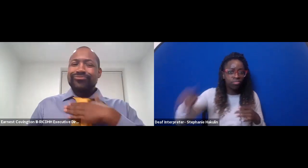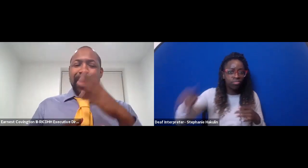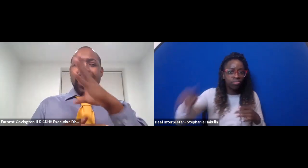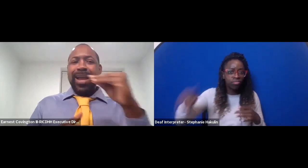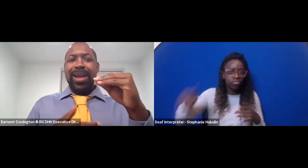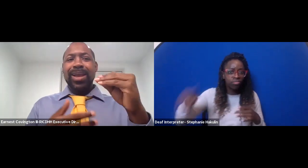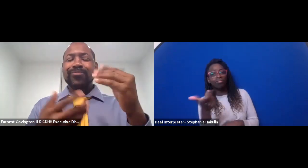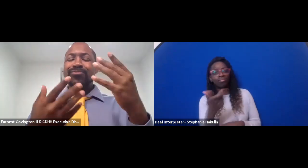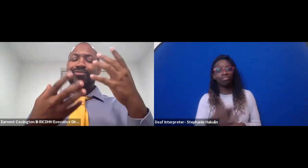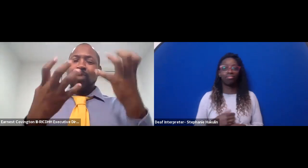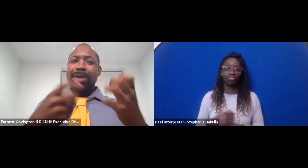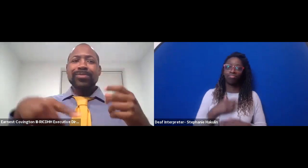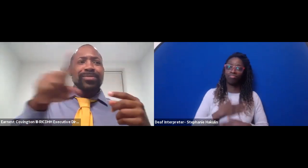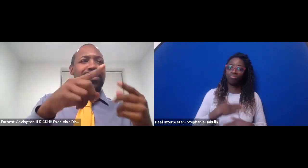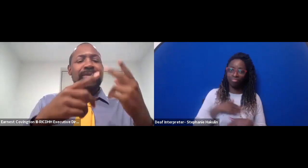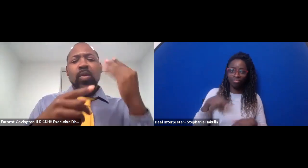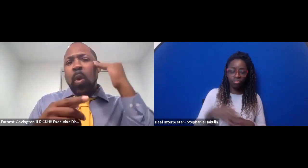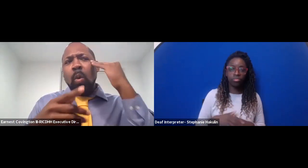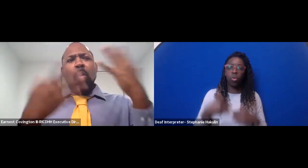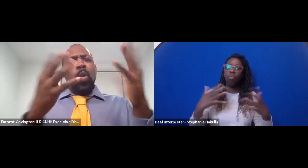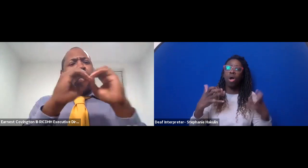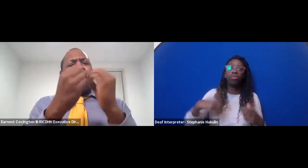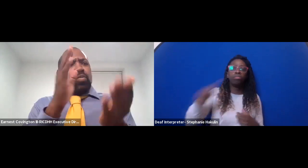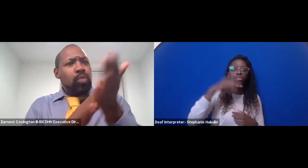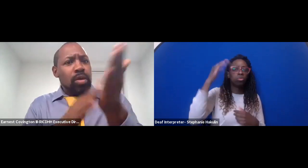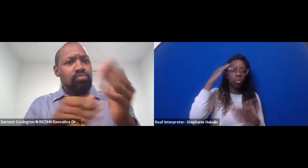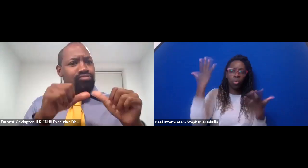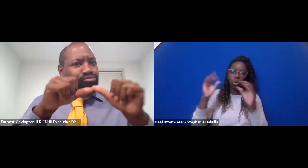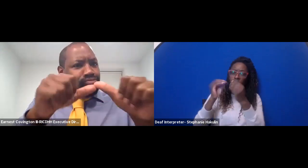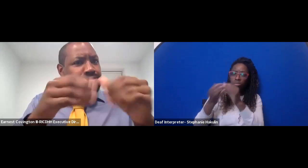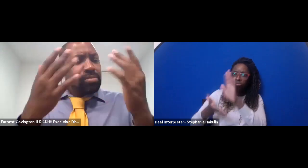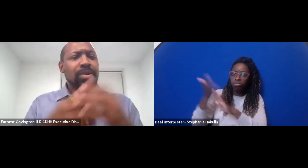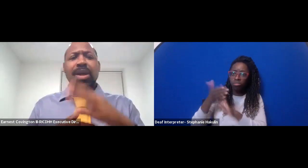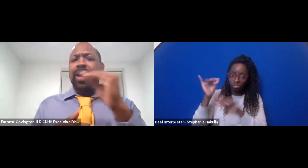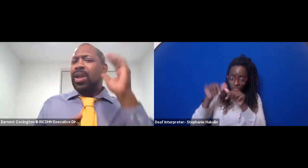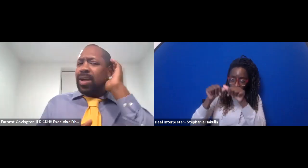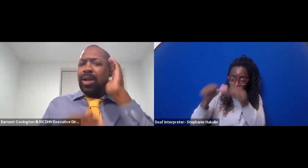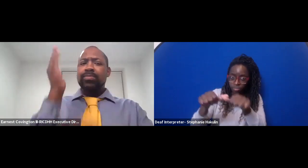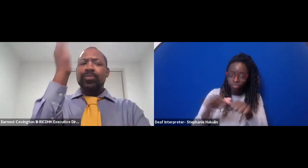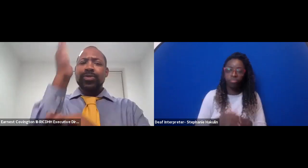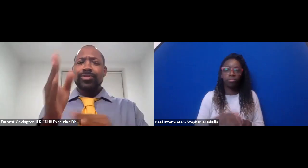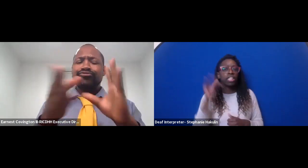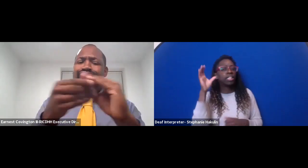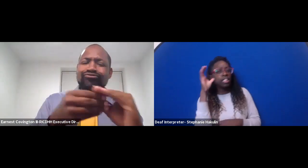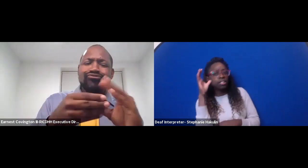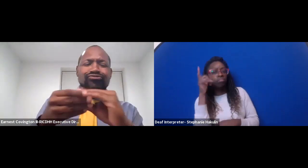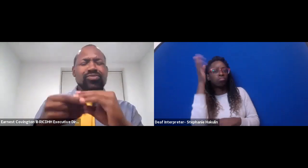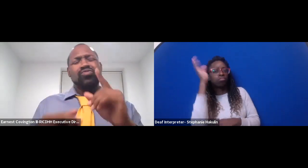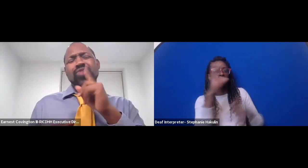came. I really, really appreciate it. And I hope you know that we're open. We're